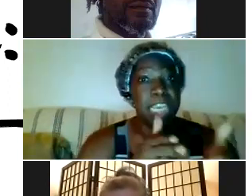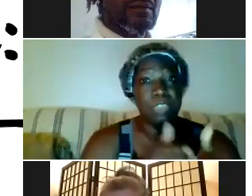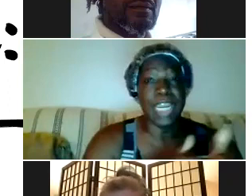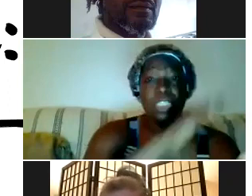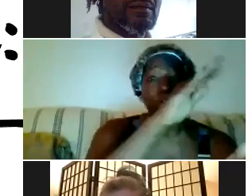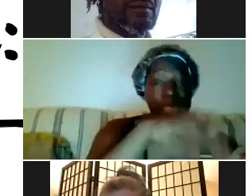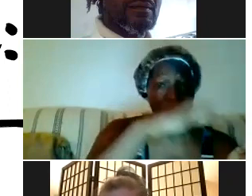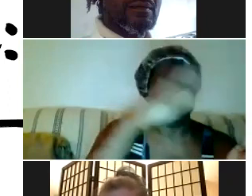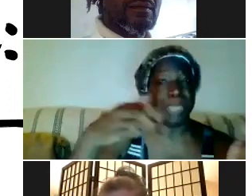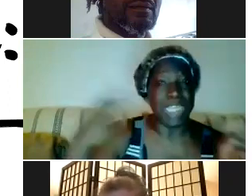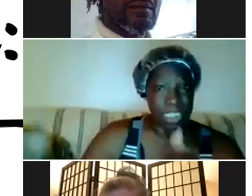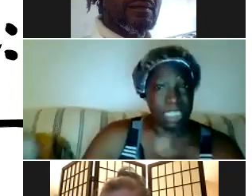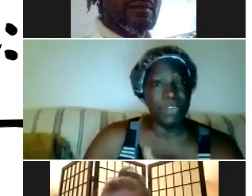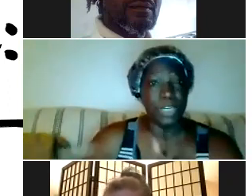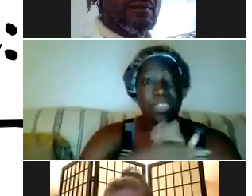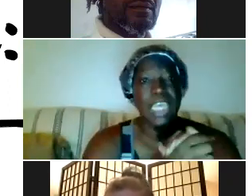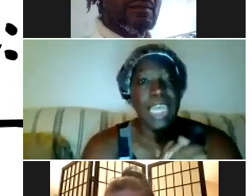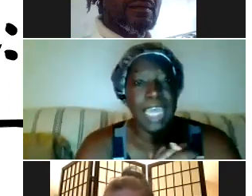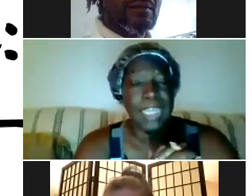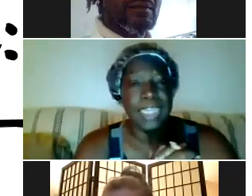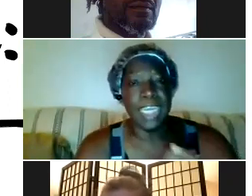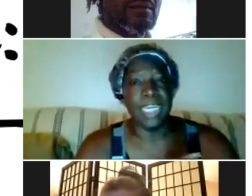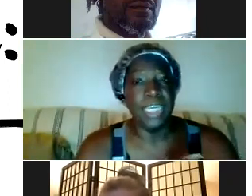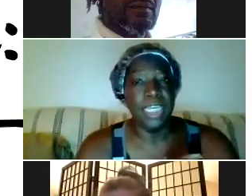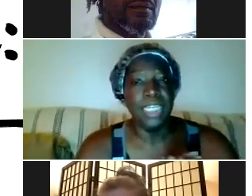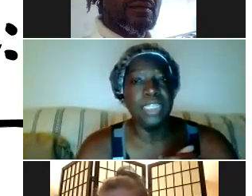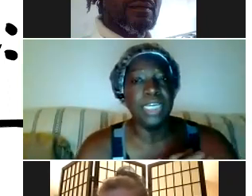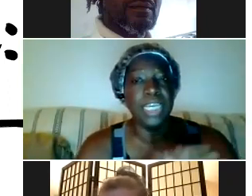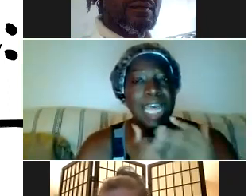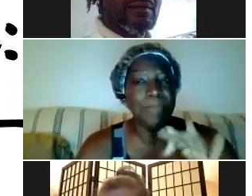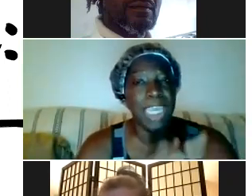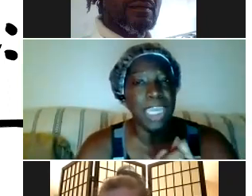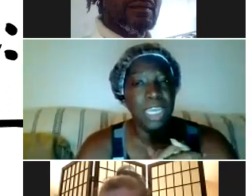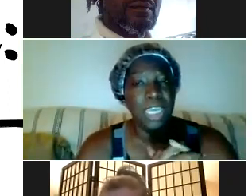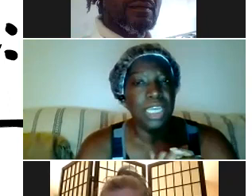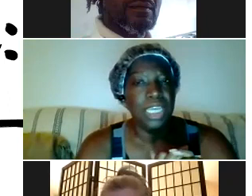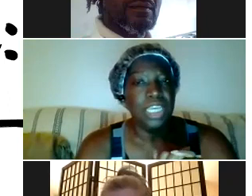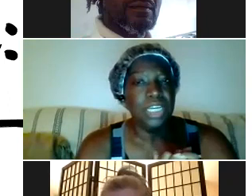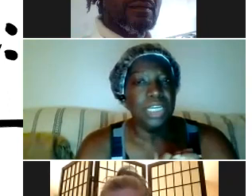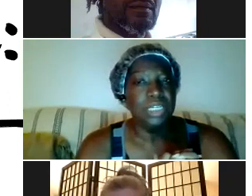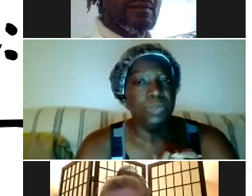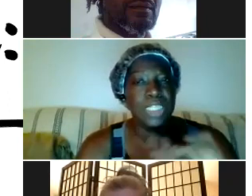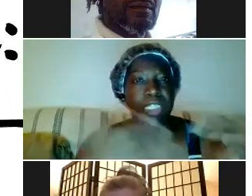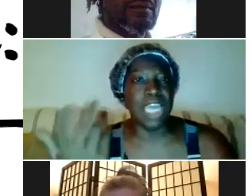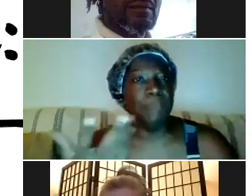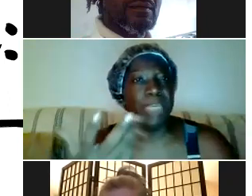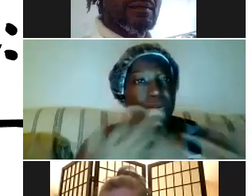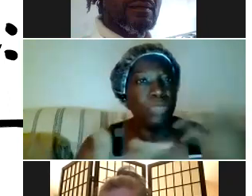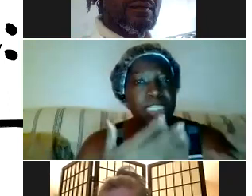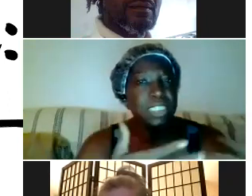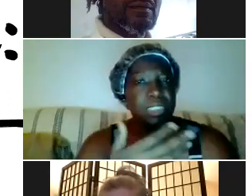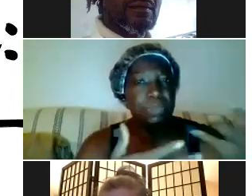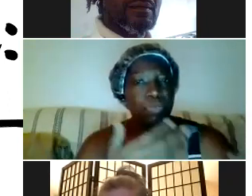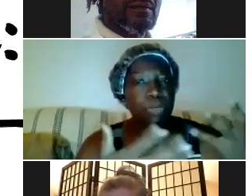comes next, right? So it would be pizza first. And then the comment. What is the